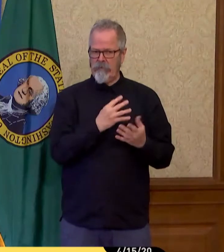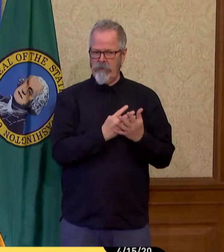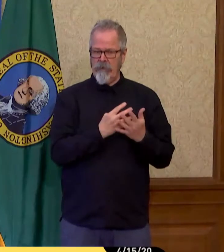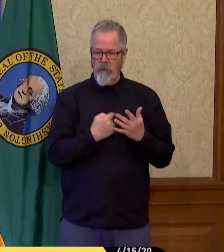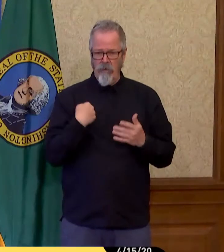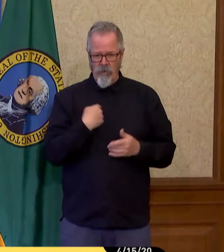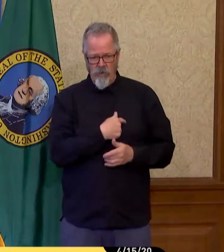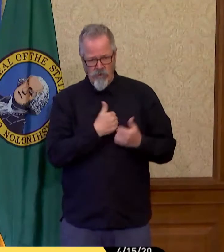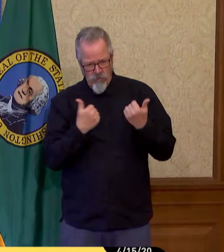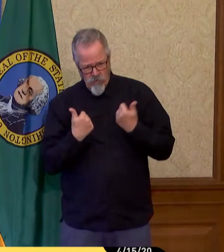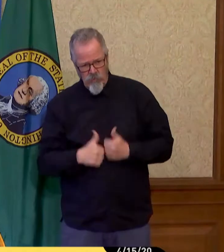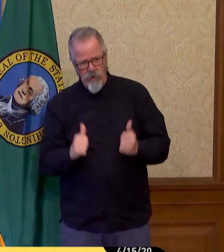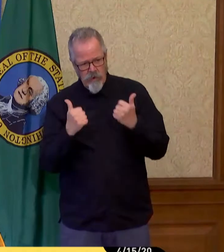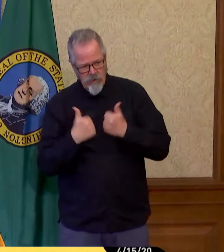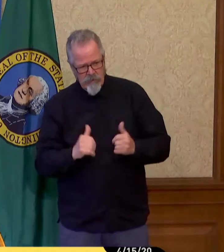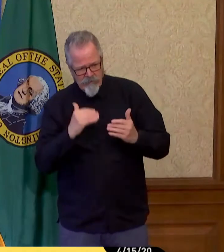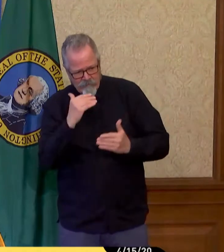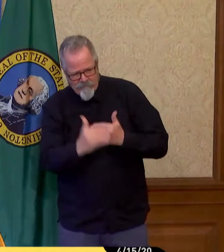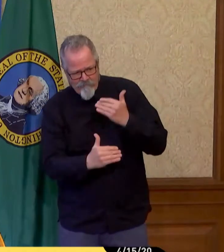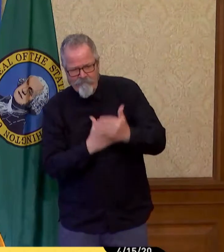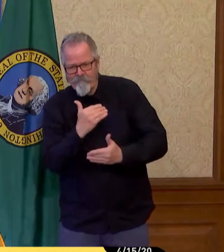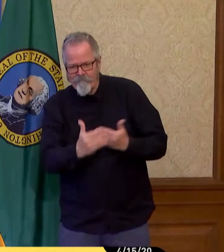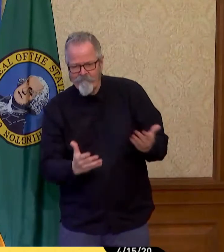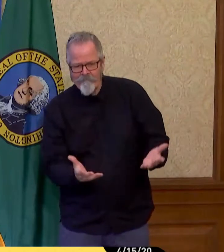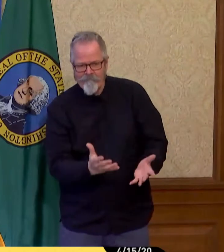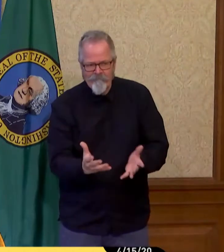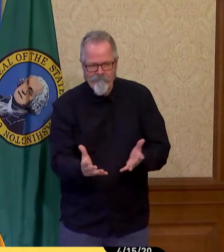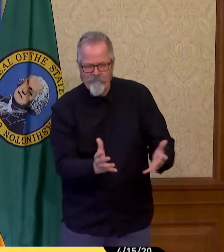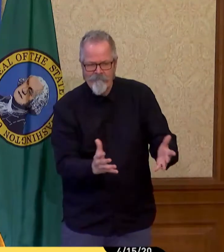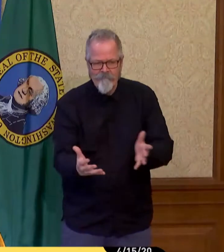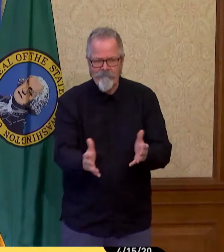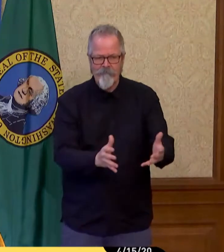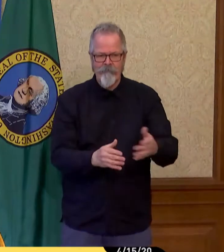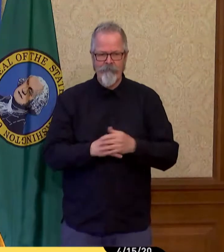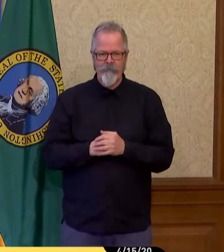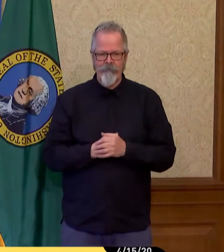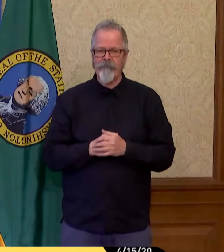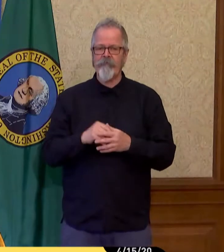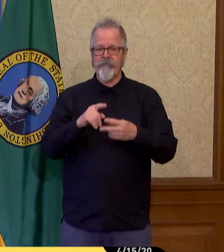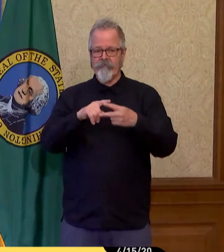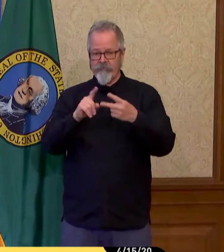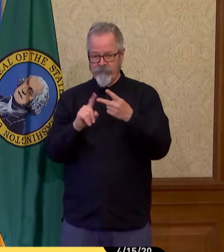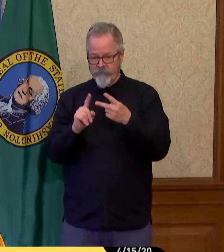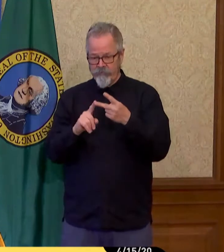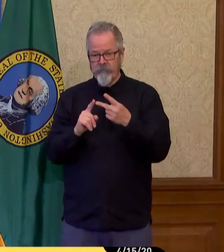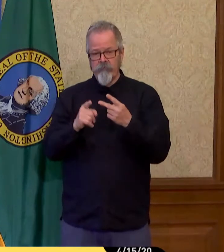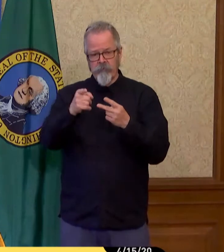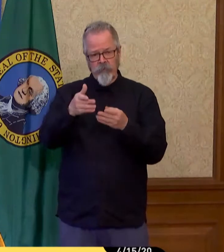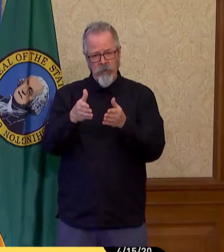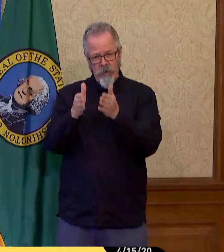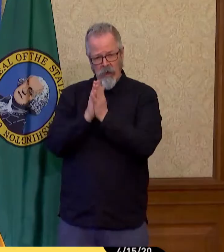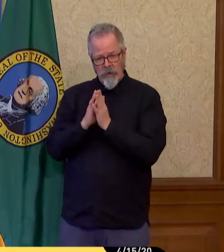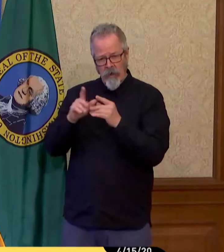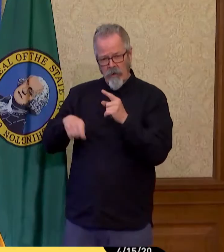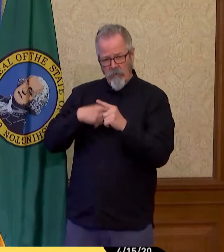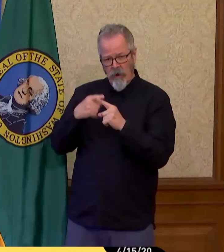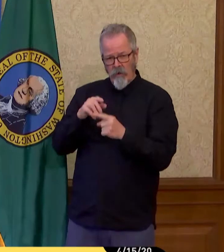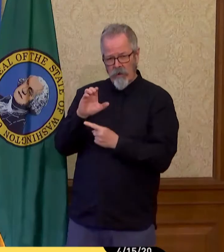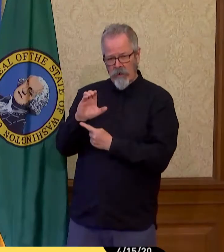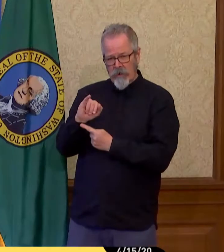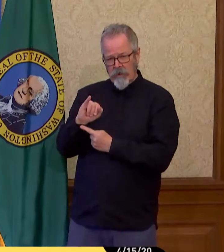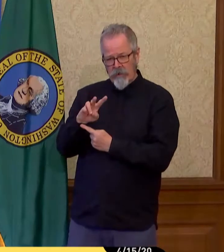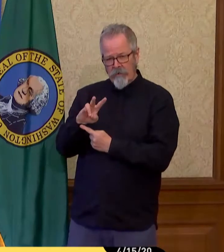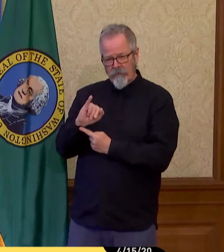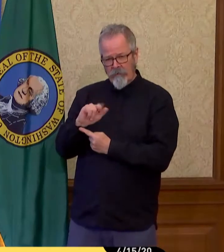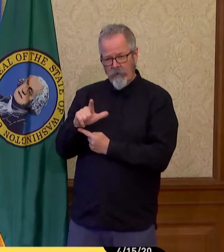liberties question is a serious one, and as a person who's always taken liberties very close to my